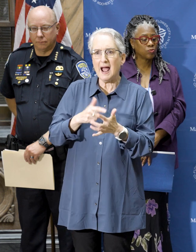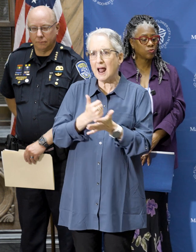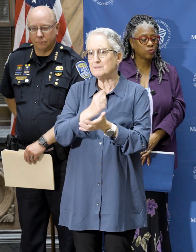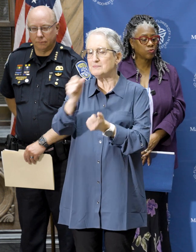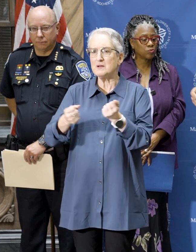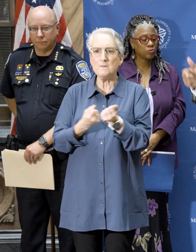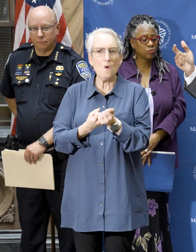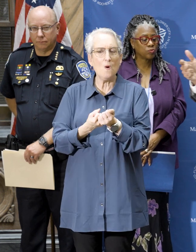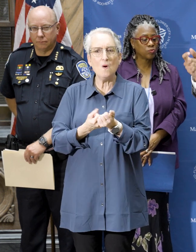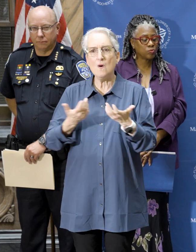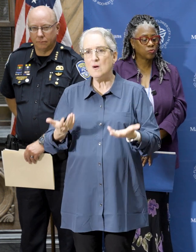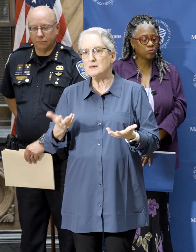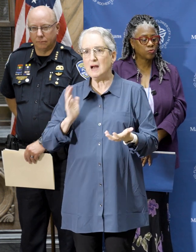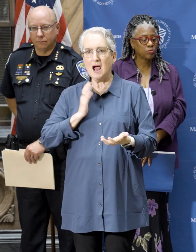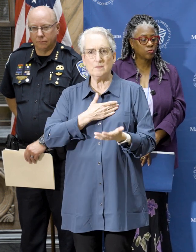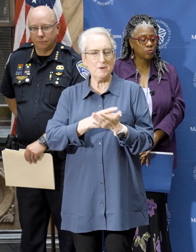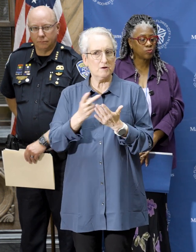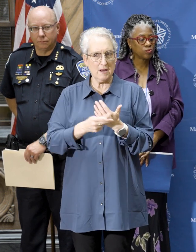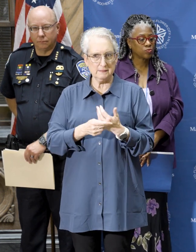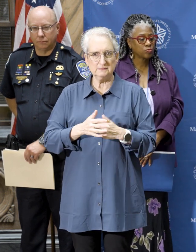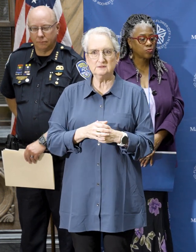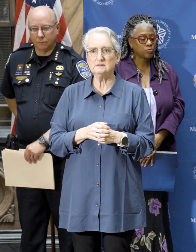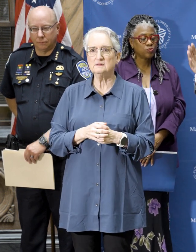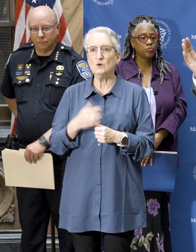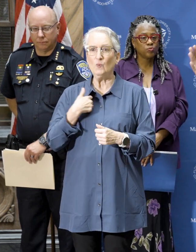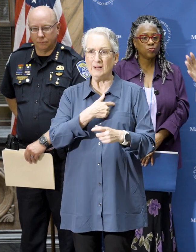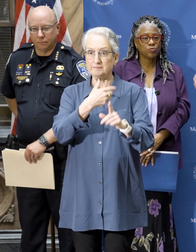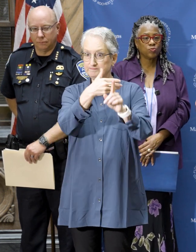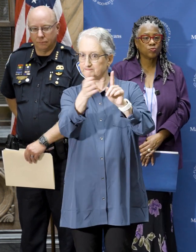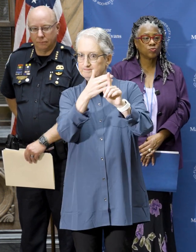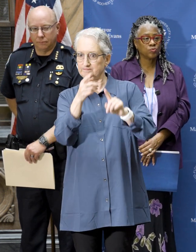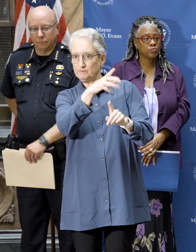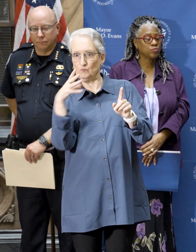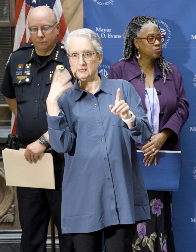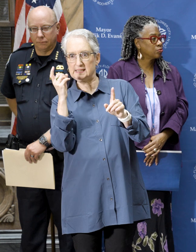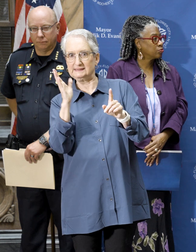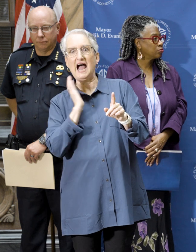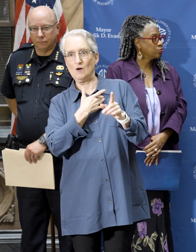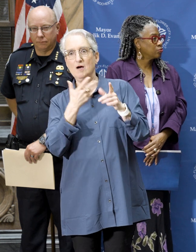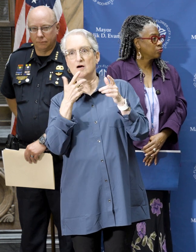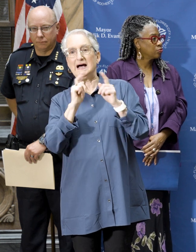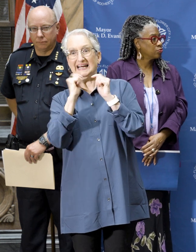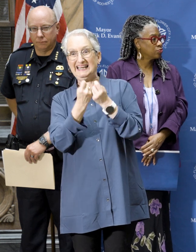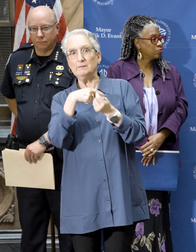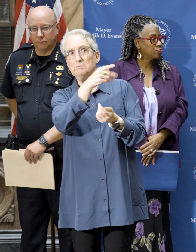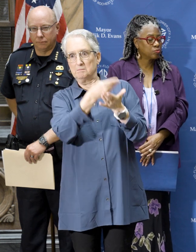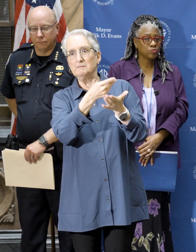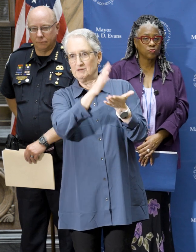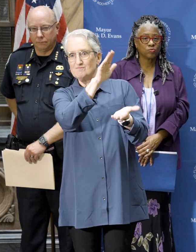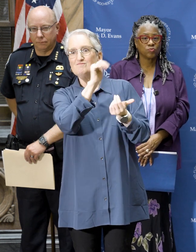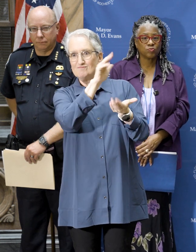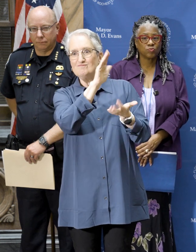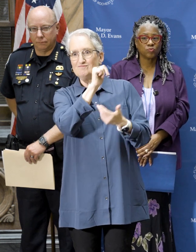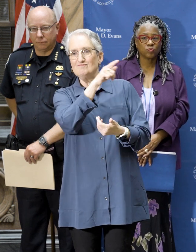places to make sure that this work can continue. So we have a great team of folks here at the city who